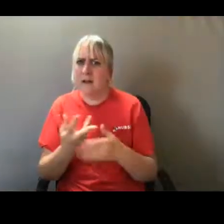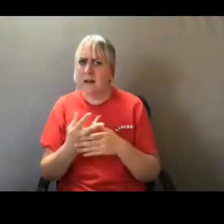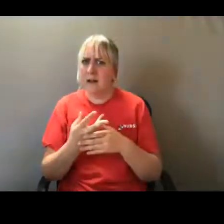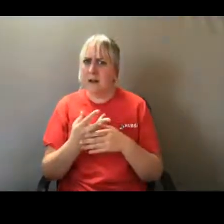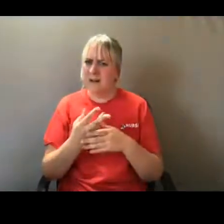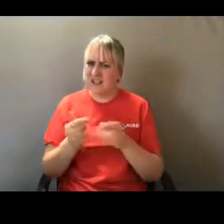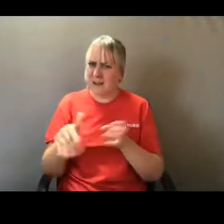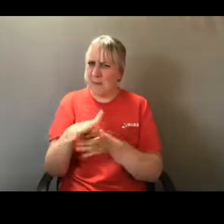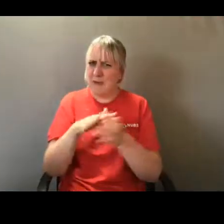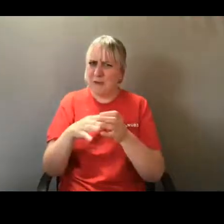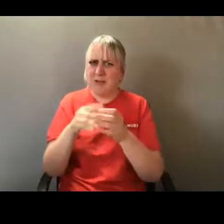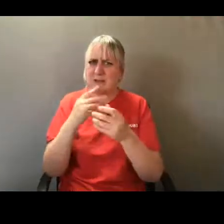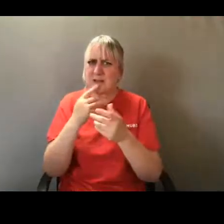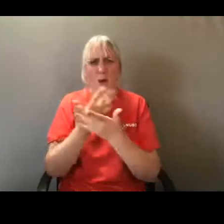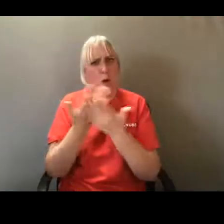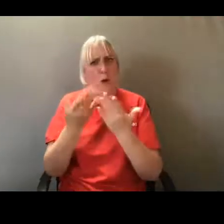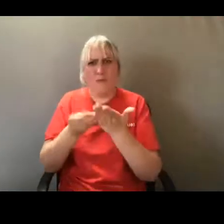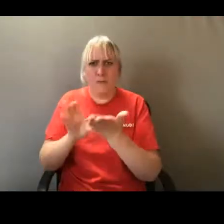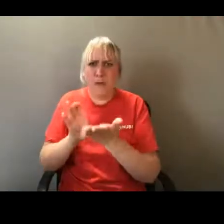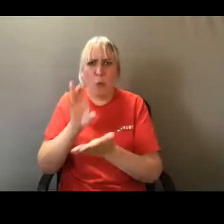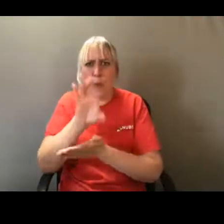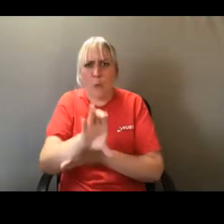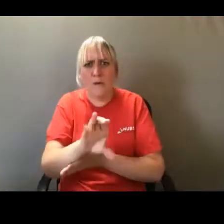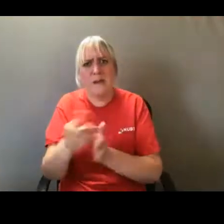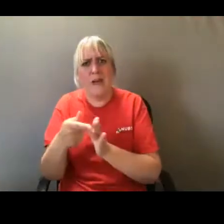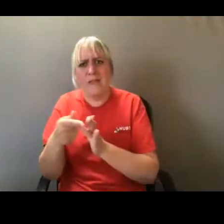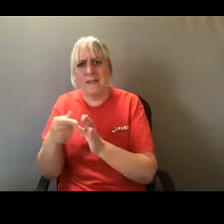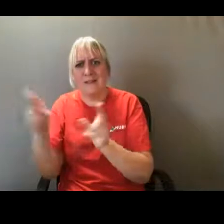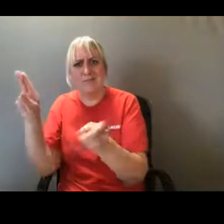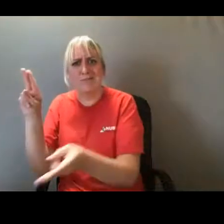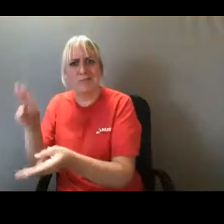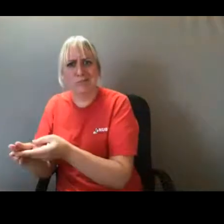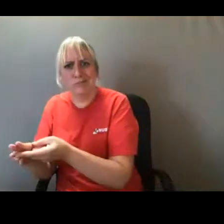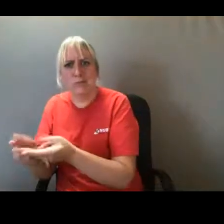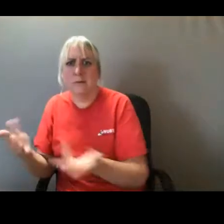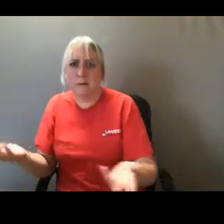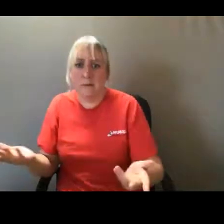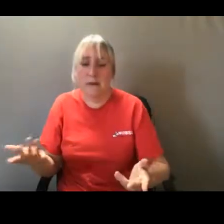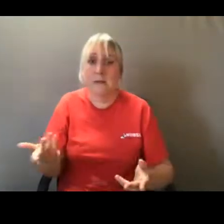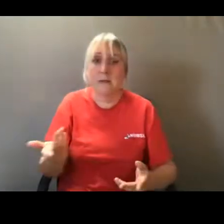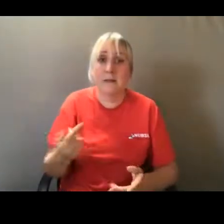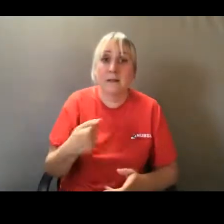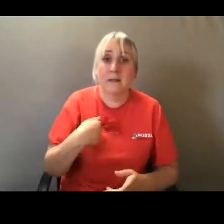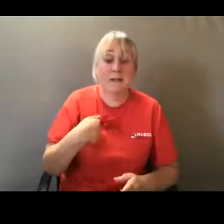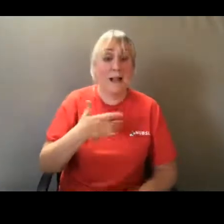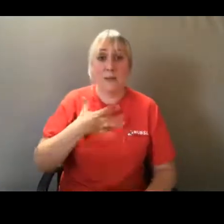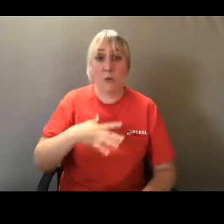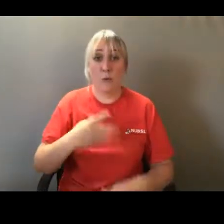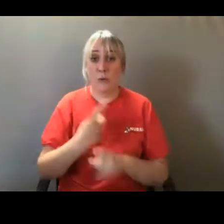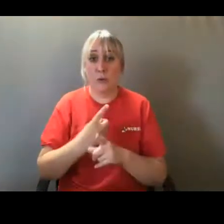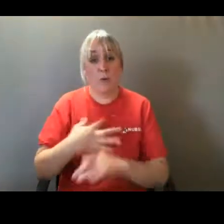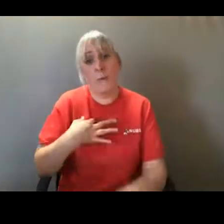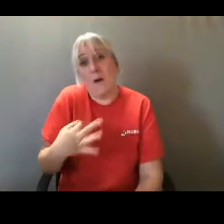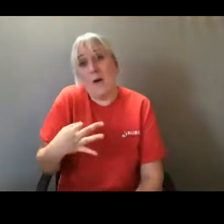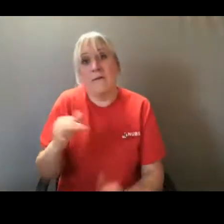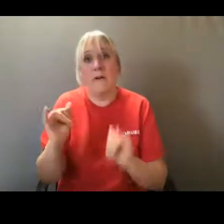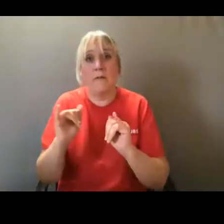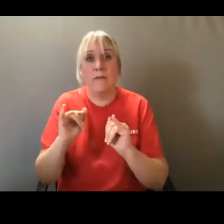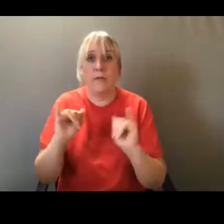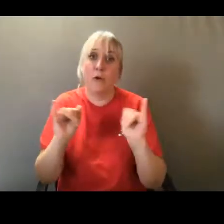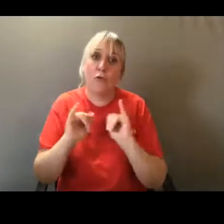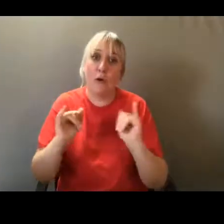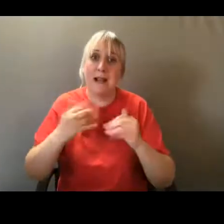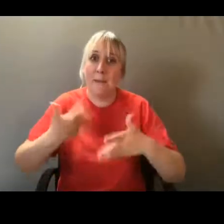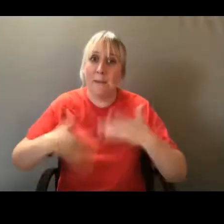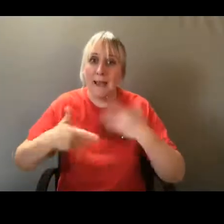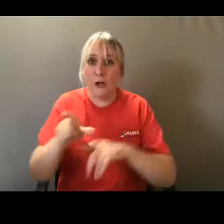particular areas and less in others. And I think, although I wouldn't want to speak for the chronic pain community as I'm not part of that community, but it's something in which we